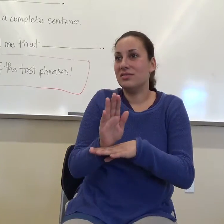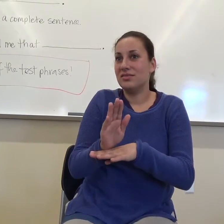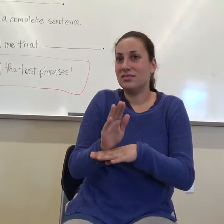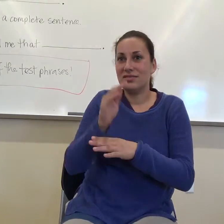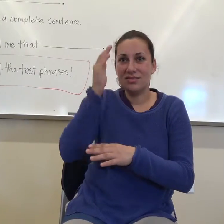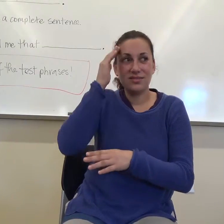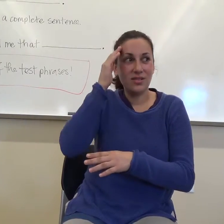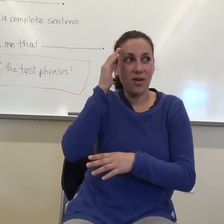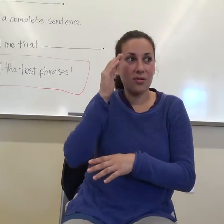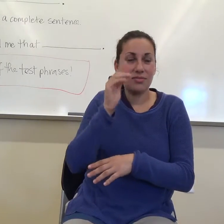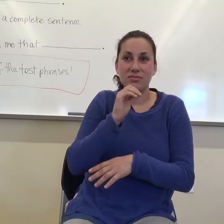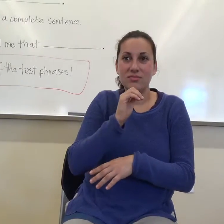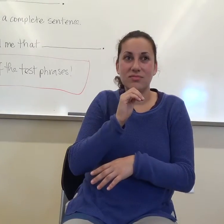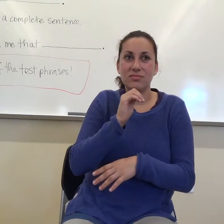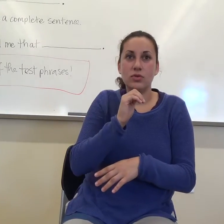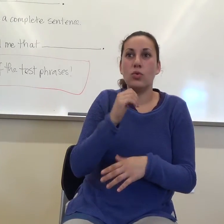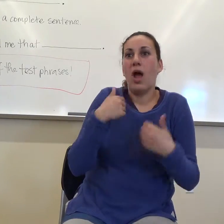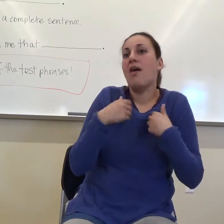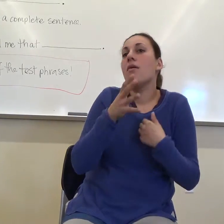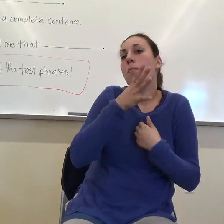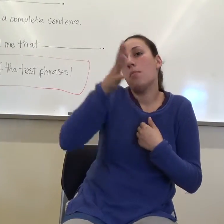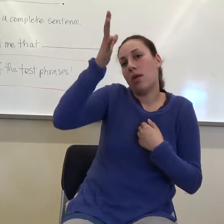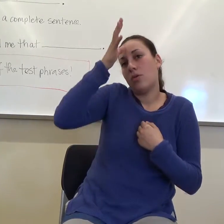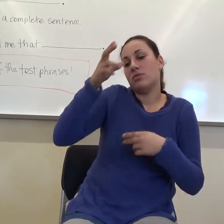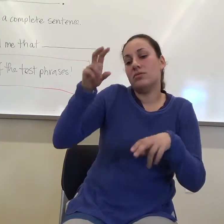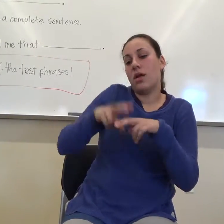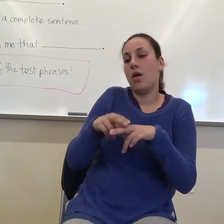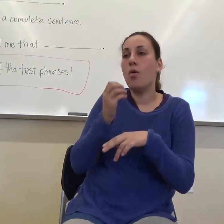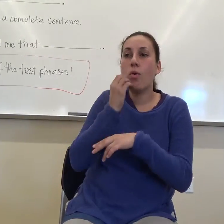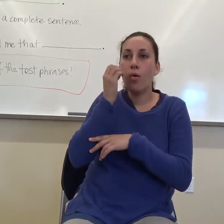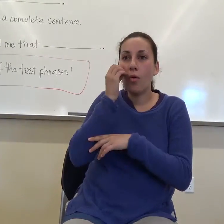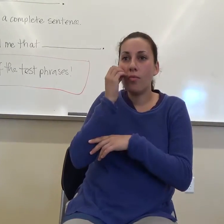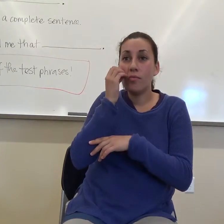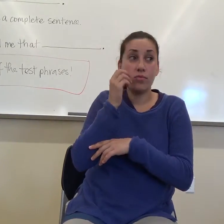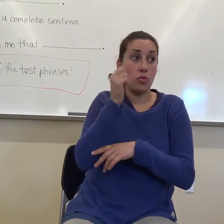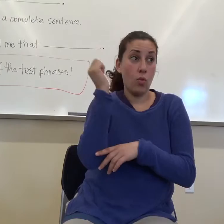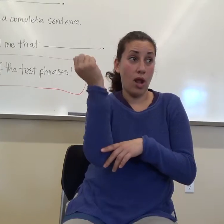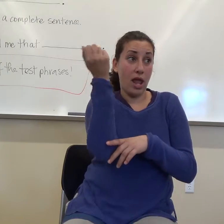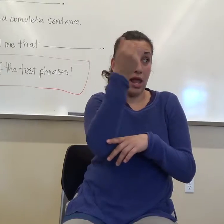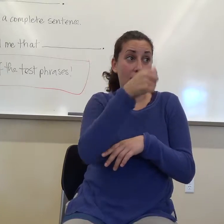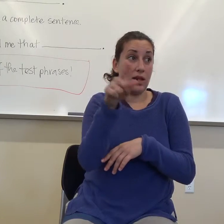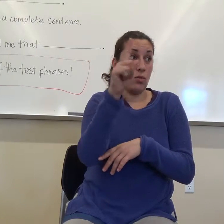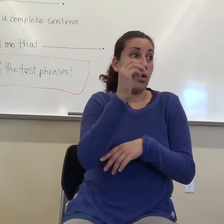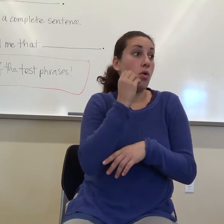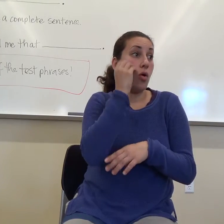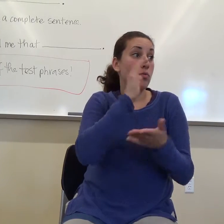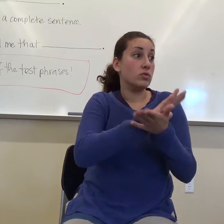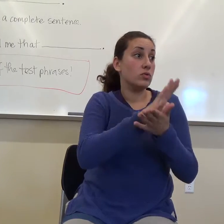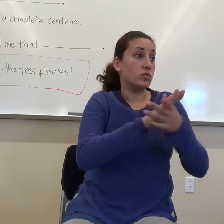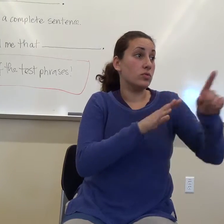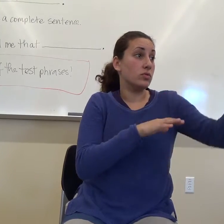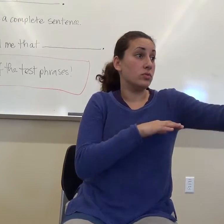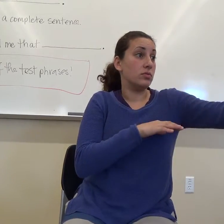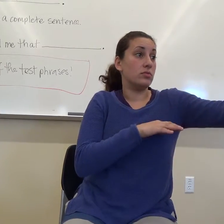have anymore just a parent sitting at home. Was anyone homeschooled? Any of you? So did you have